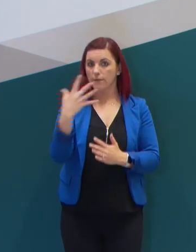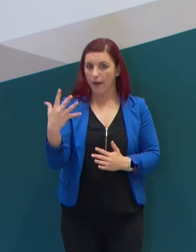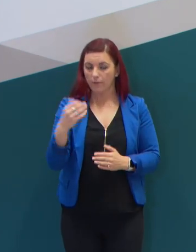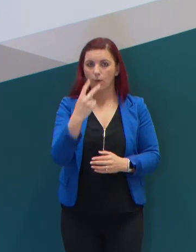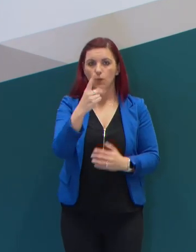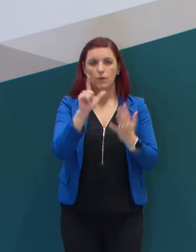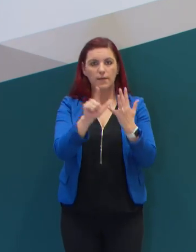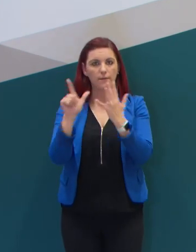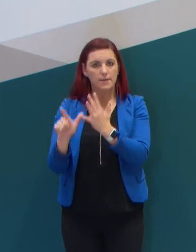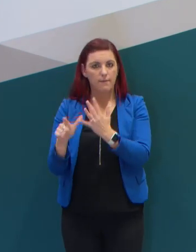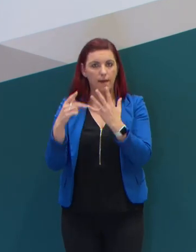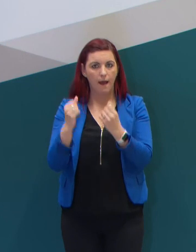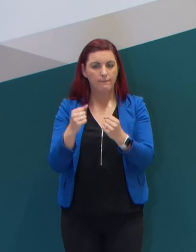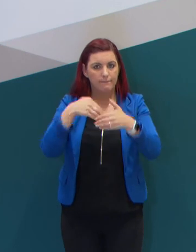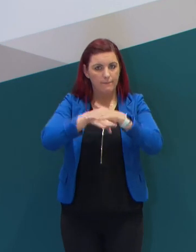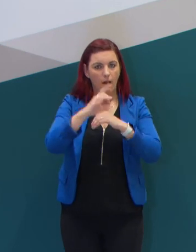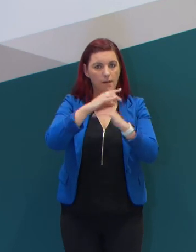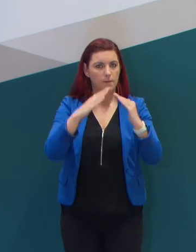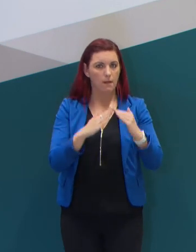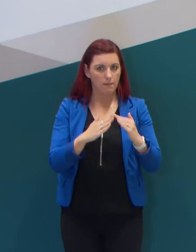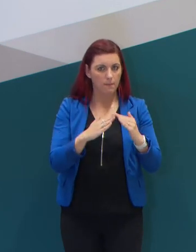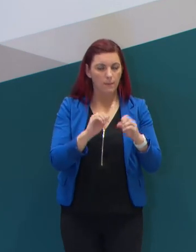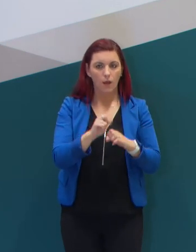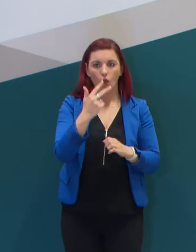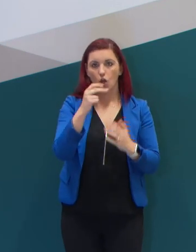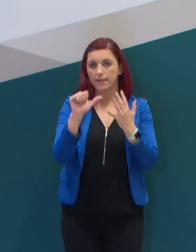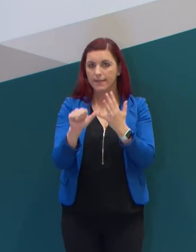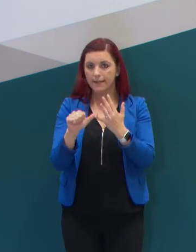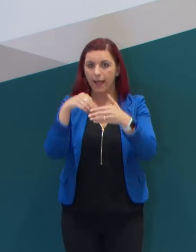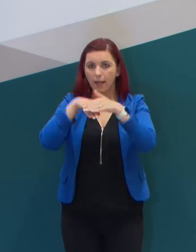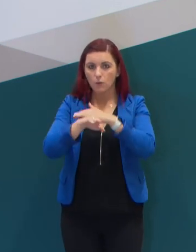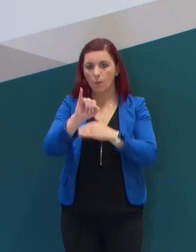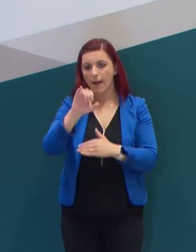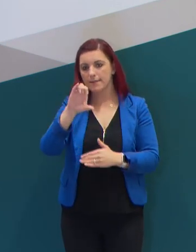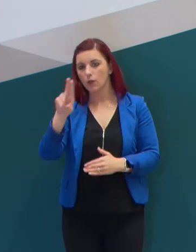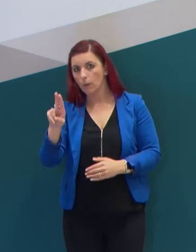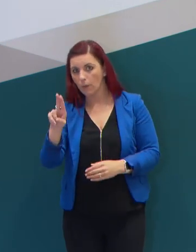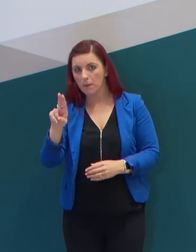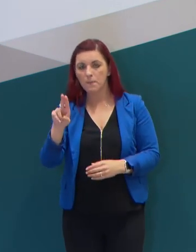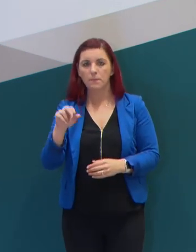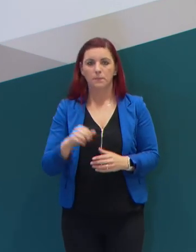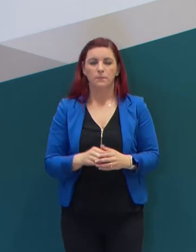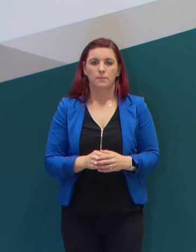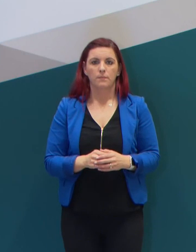277 have been hospitalised. 36 of them were admitted to ICU.